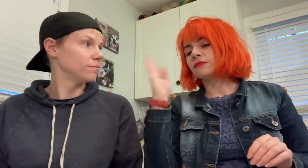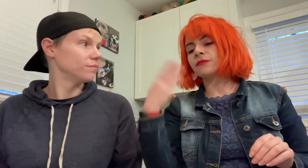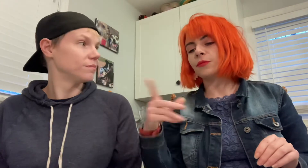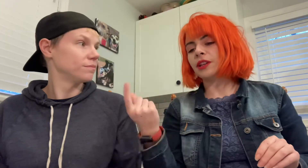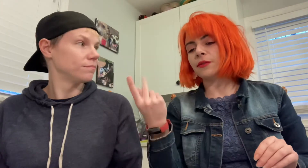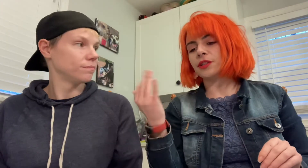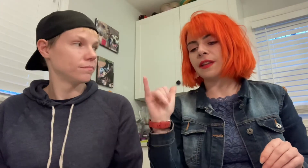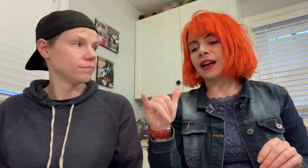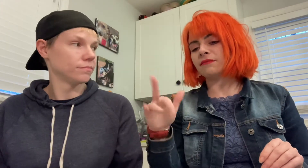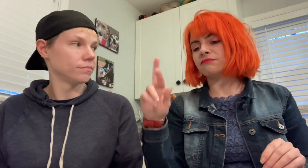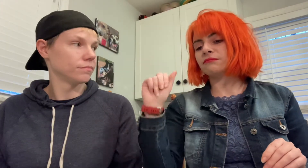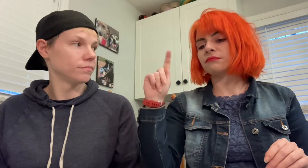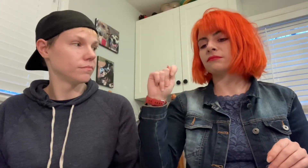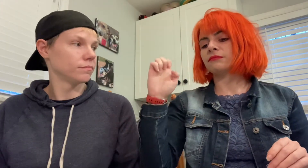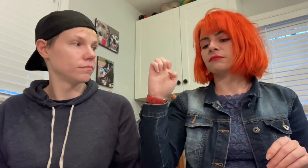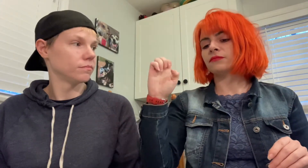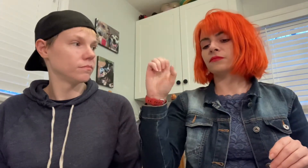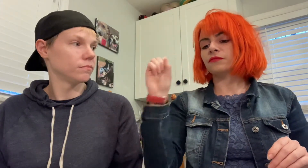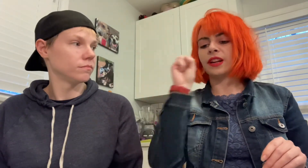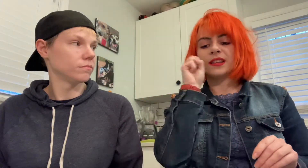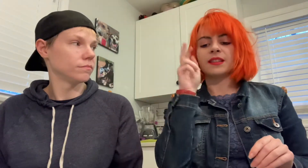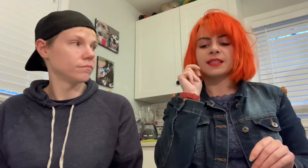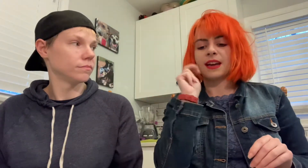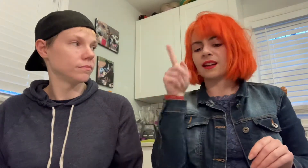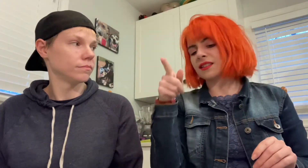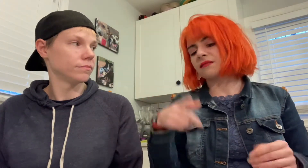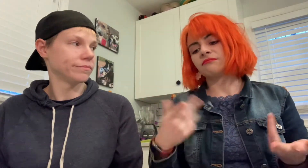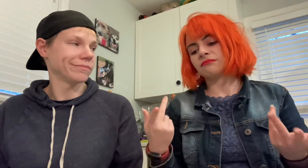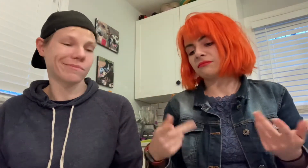We never do that. Rating the snacks.